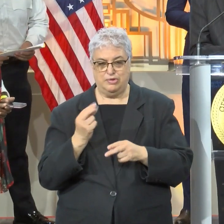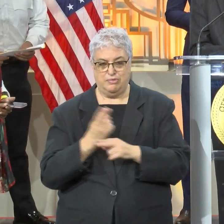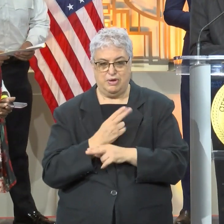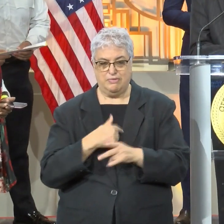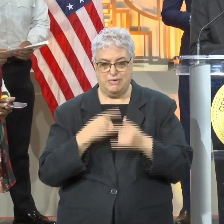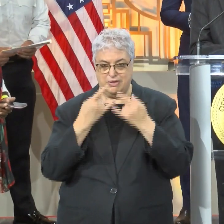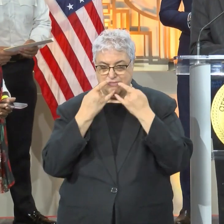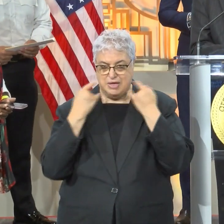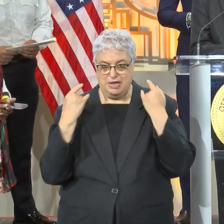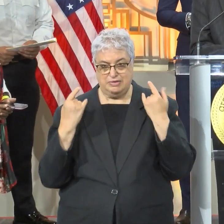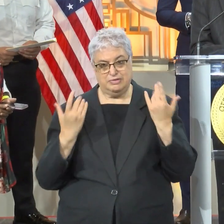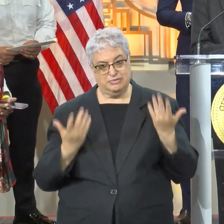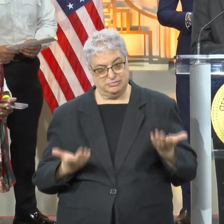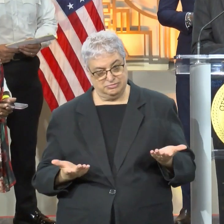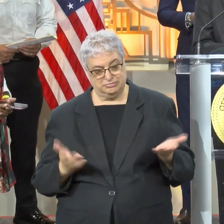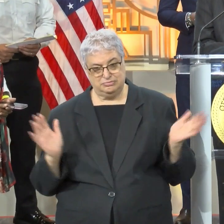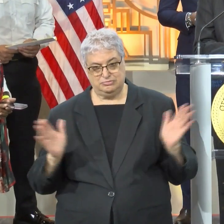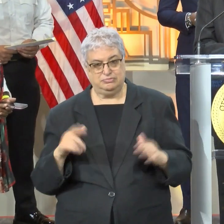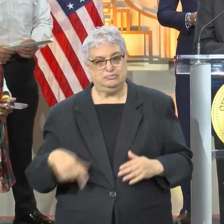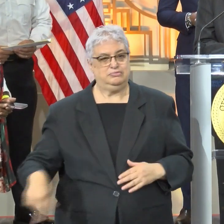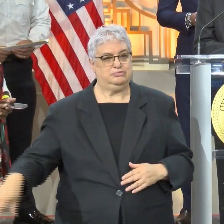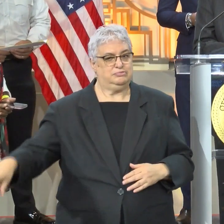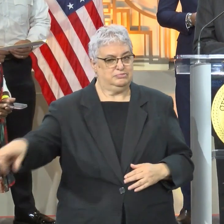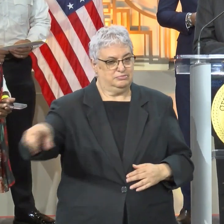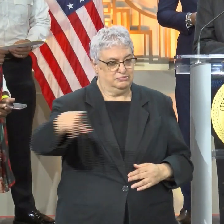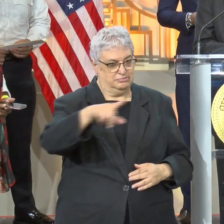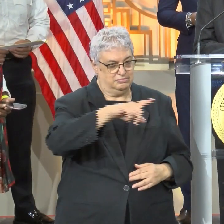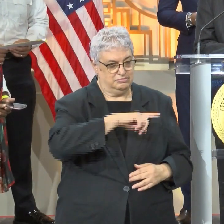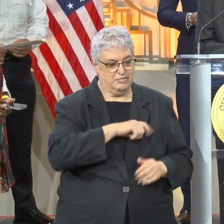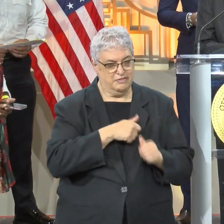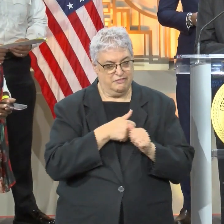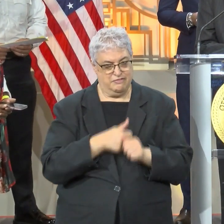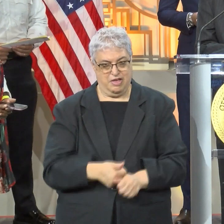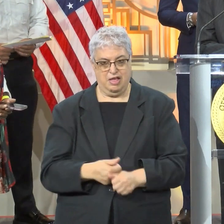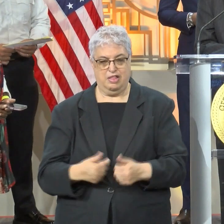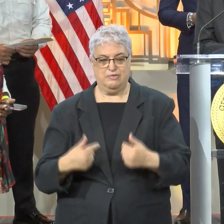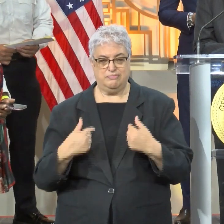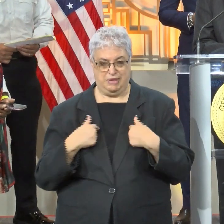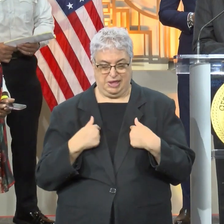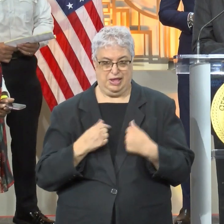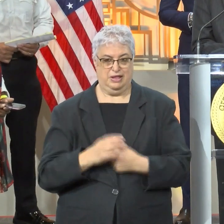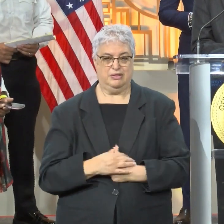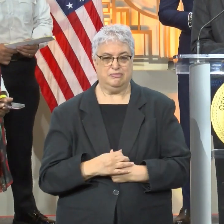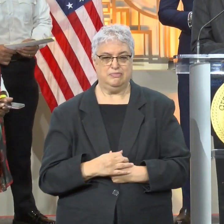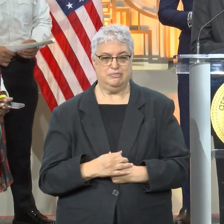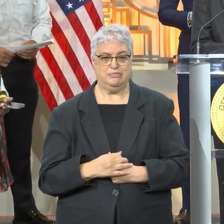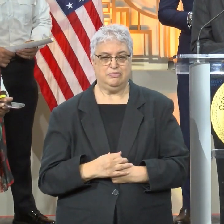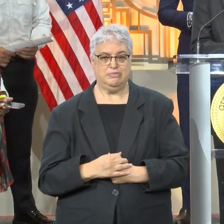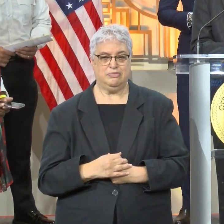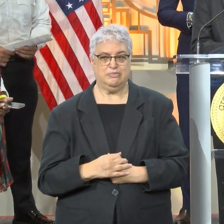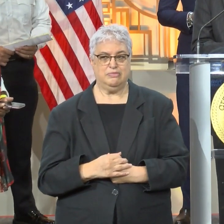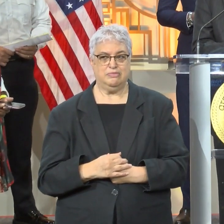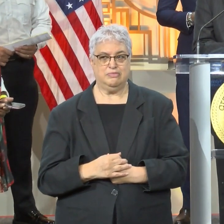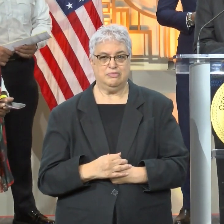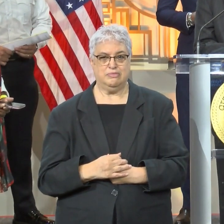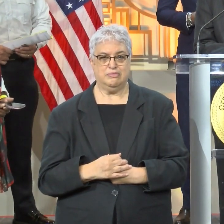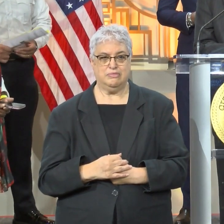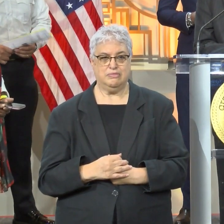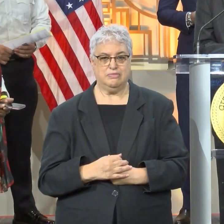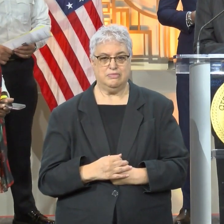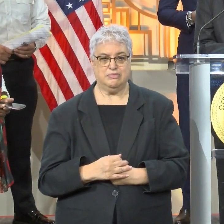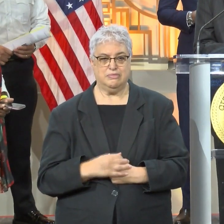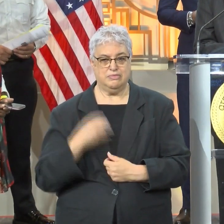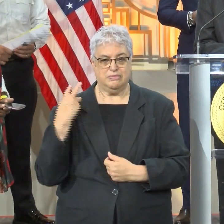mask. So I encourage others to behave similarly. With reference to where we are